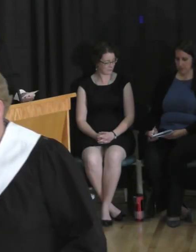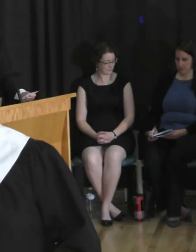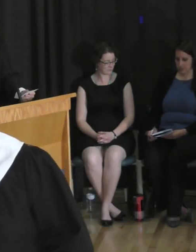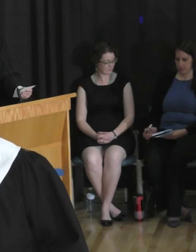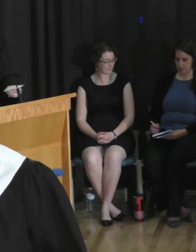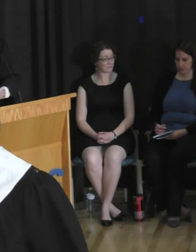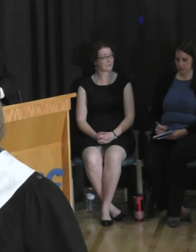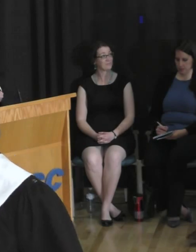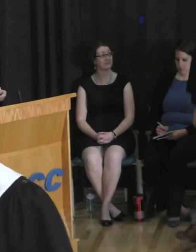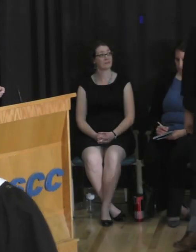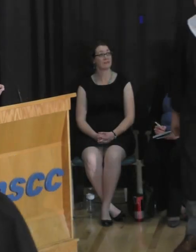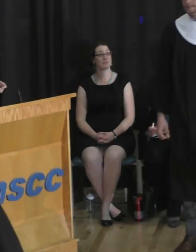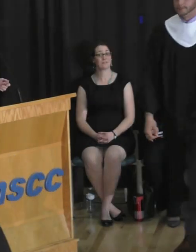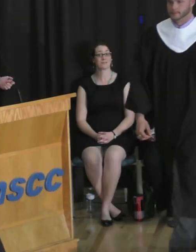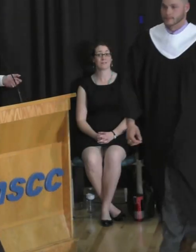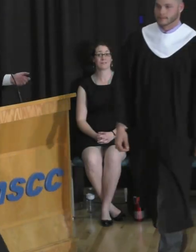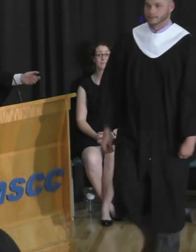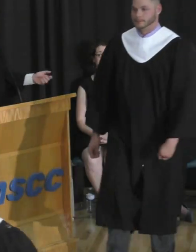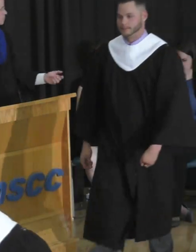Justin Davies.